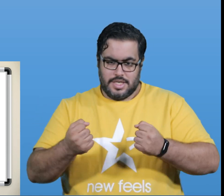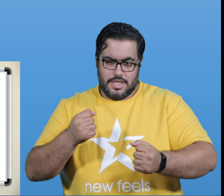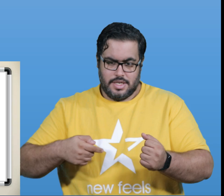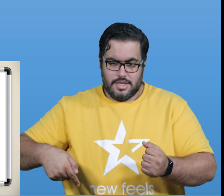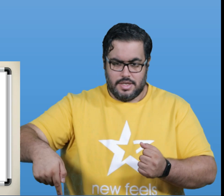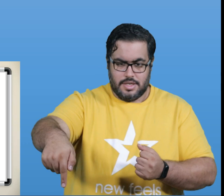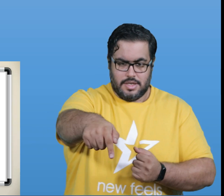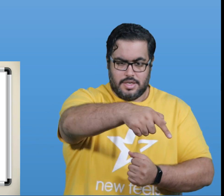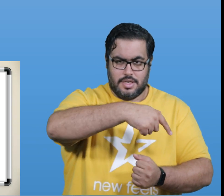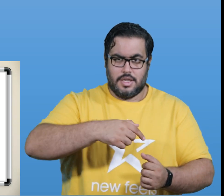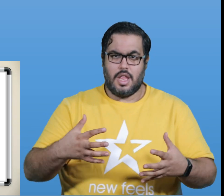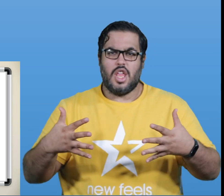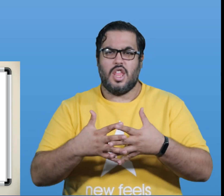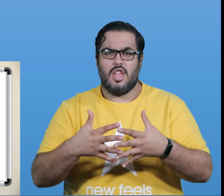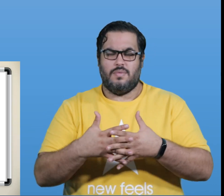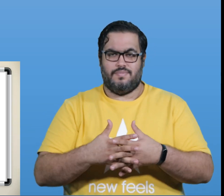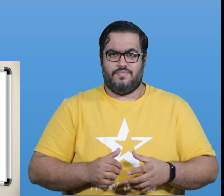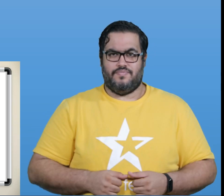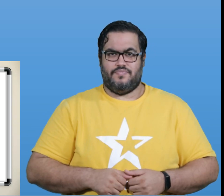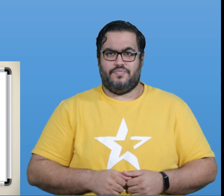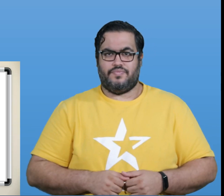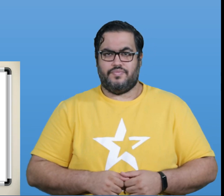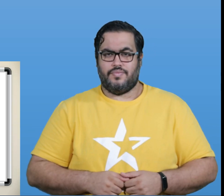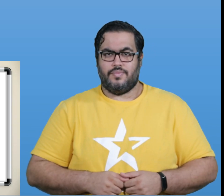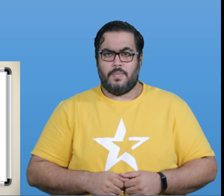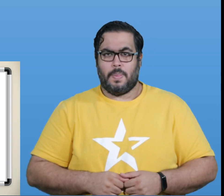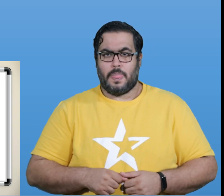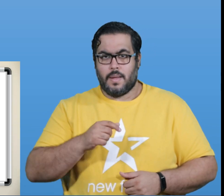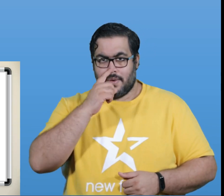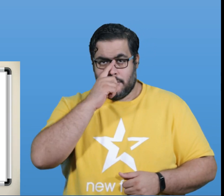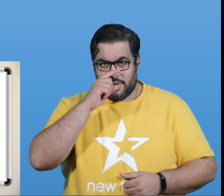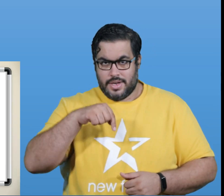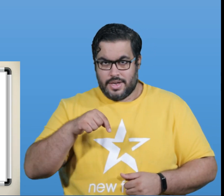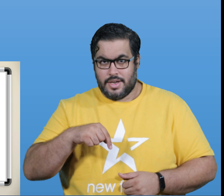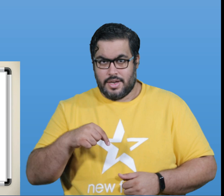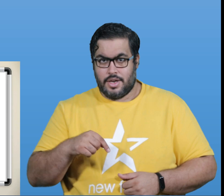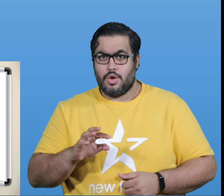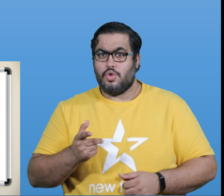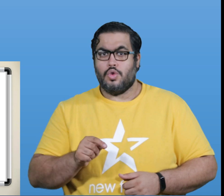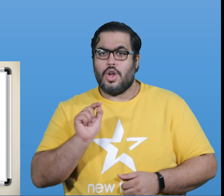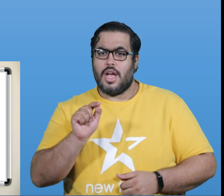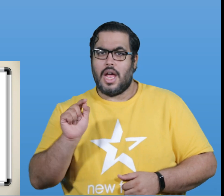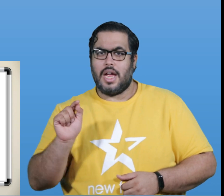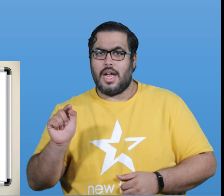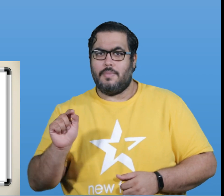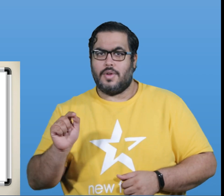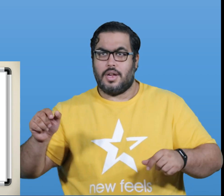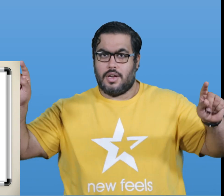lot of traffic on the roundabout. So we have another exercise, which is the gap filling, and we want to fill in the blanks